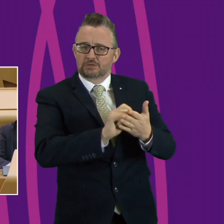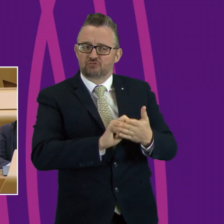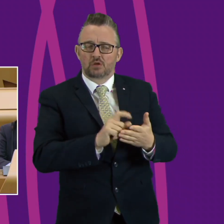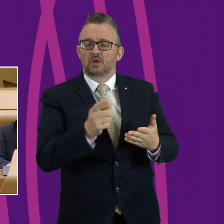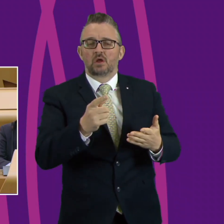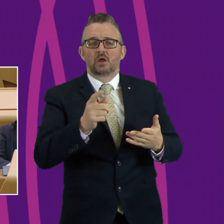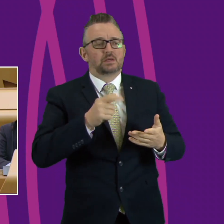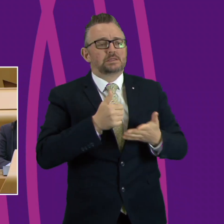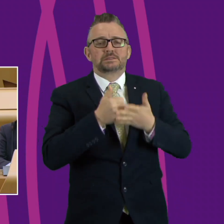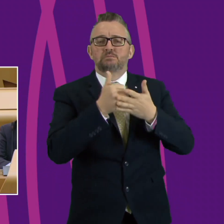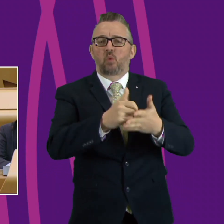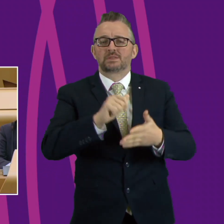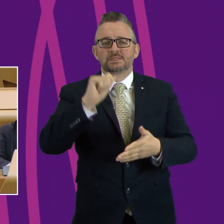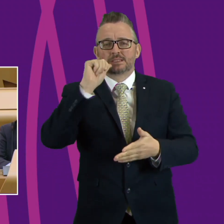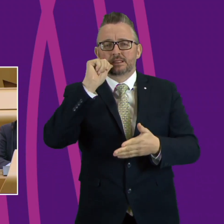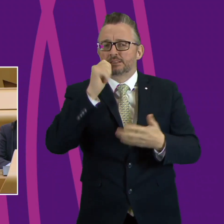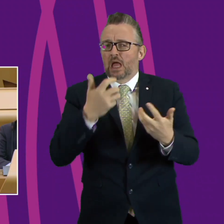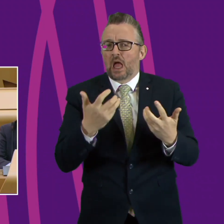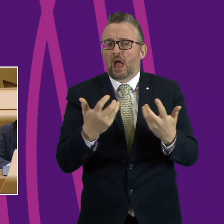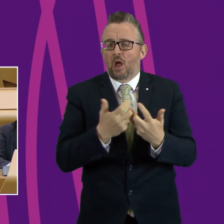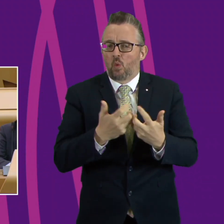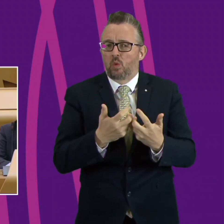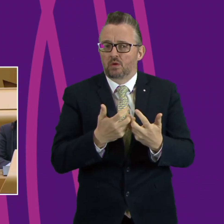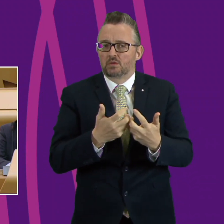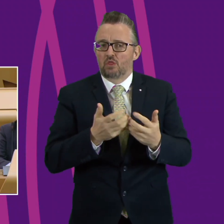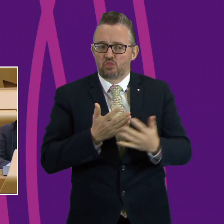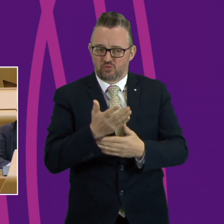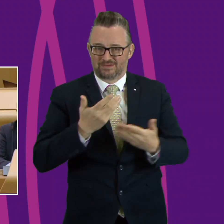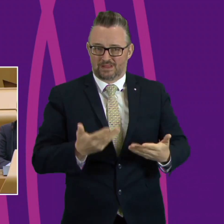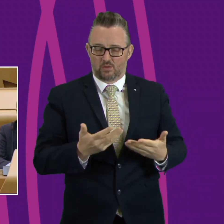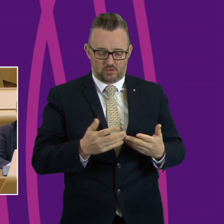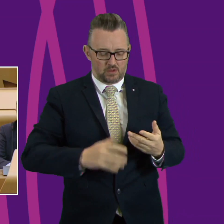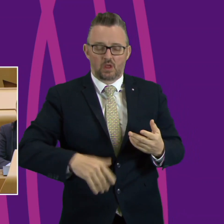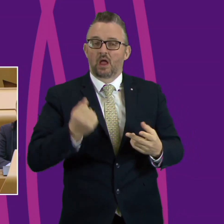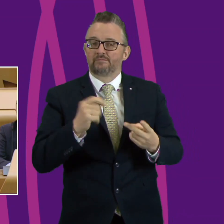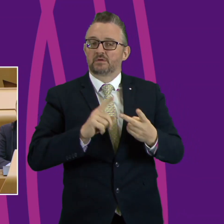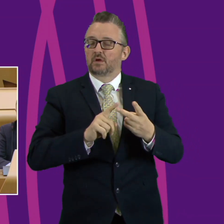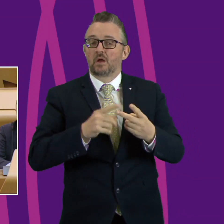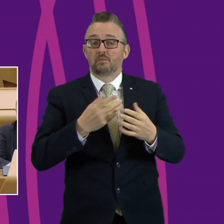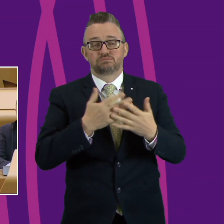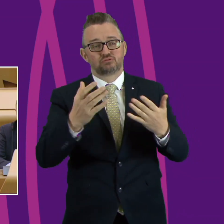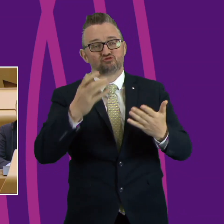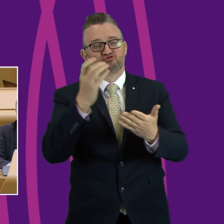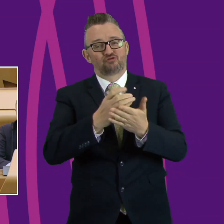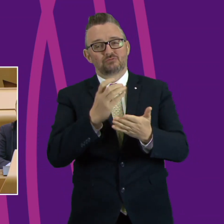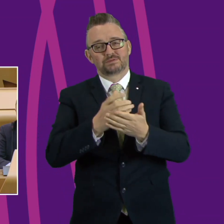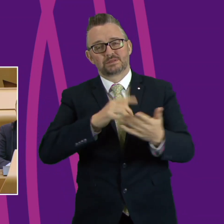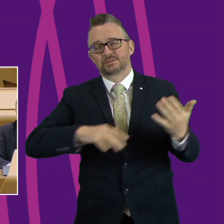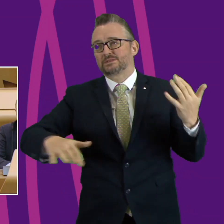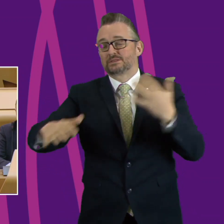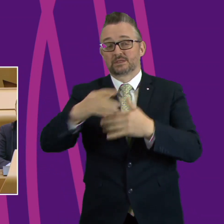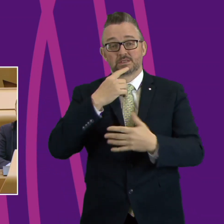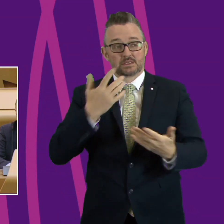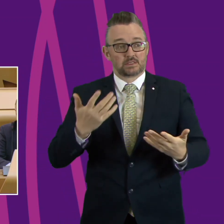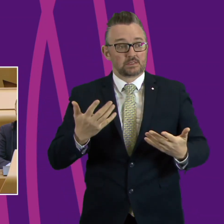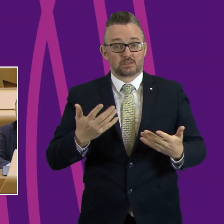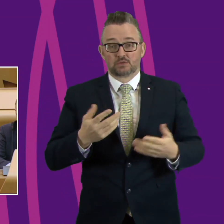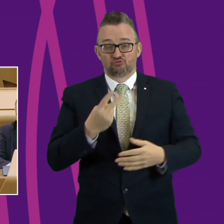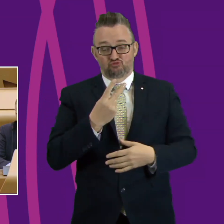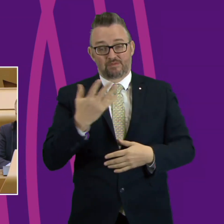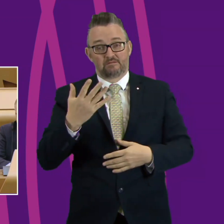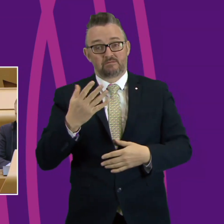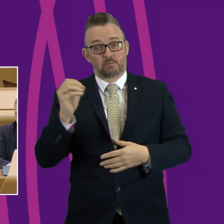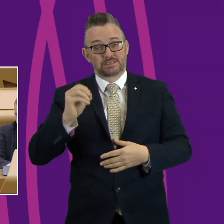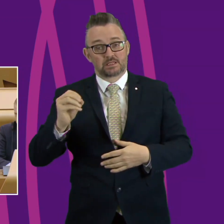have to support them to get through this outbreak? And secondly, the many charities across Scotland are reporting that they have lost 20 to 25%